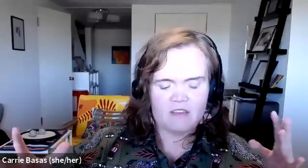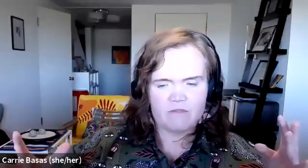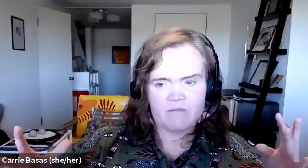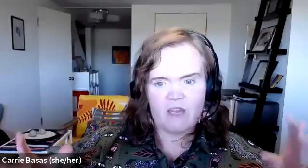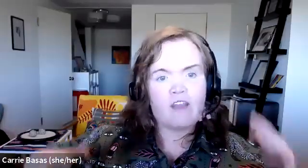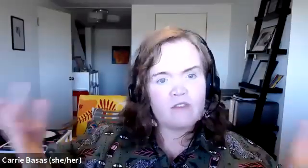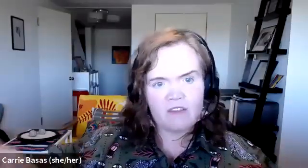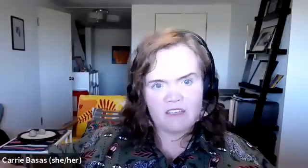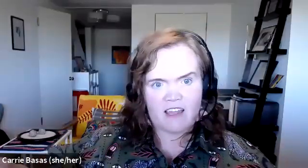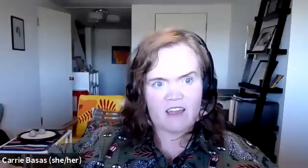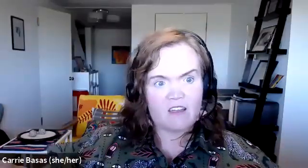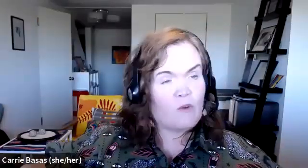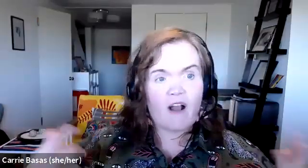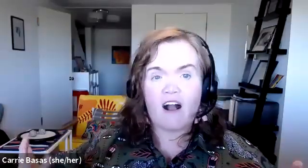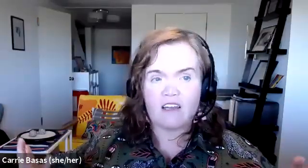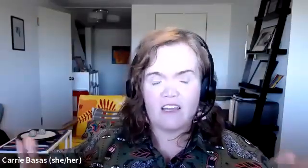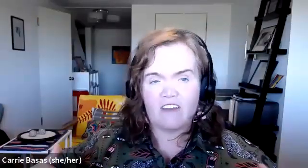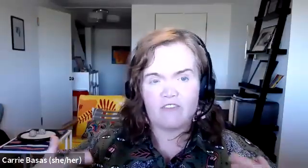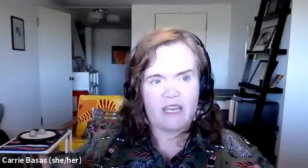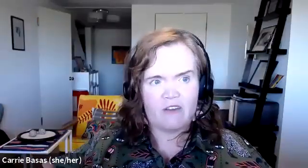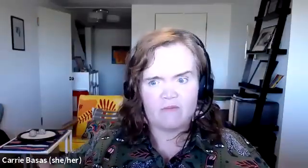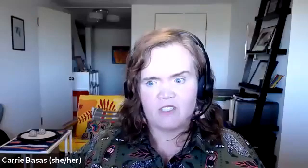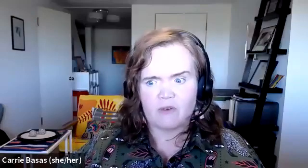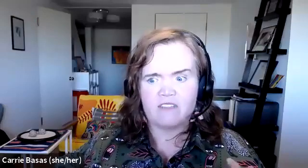piece of, here are the things that went wrong. And I